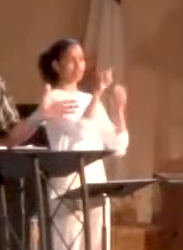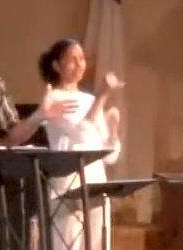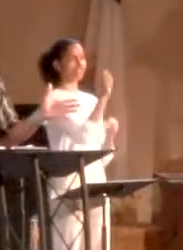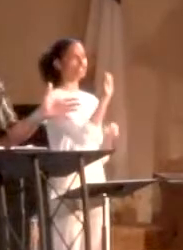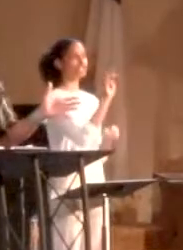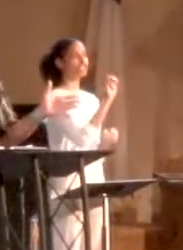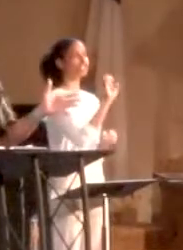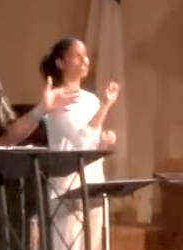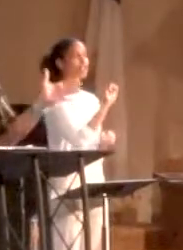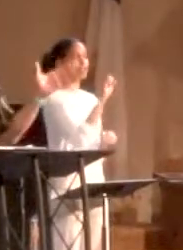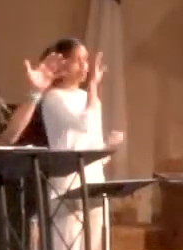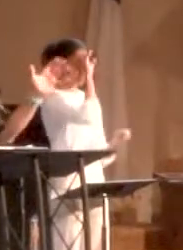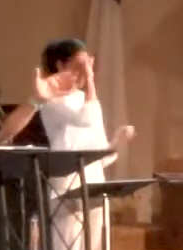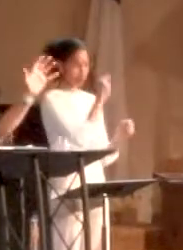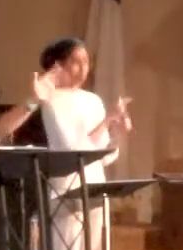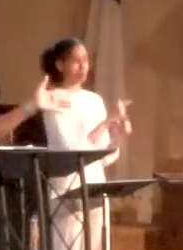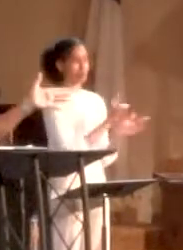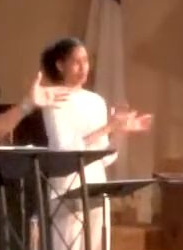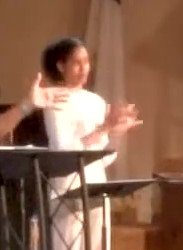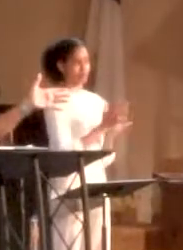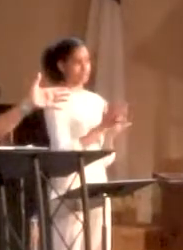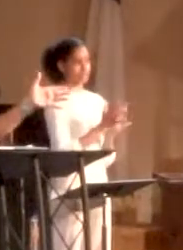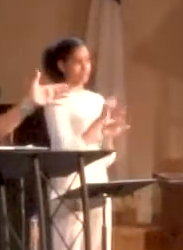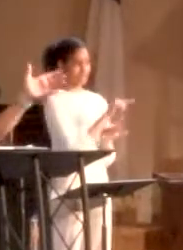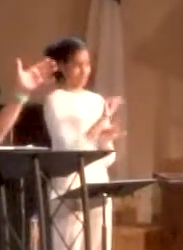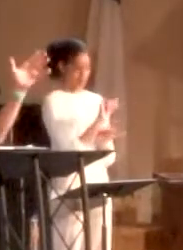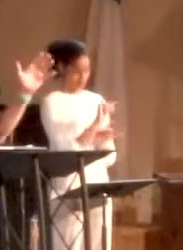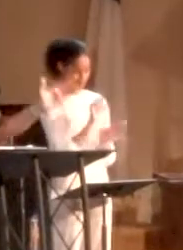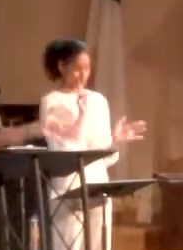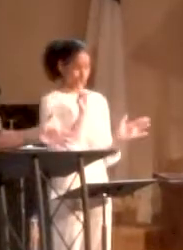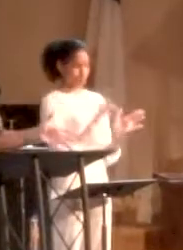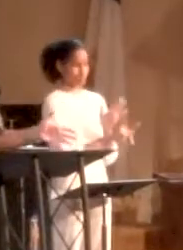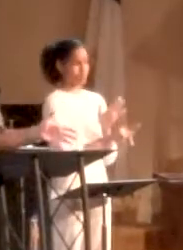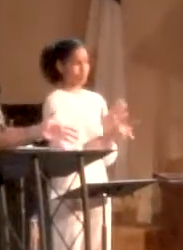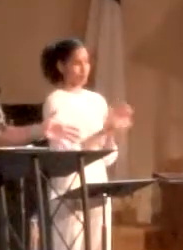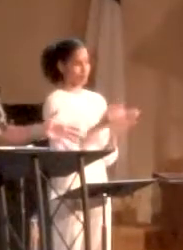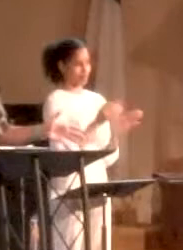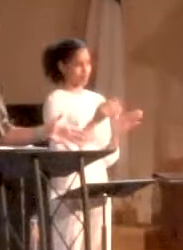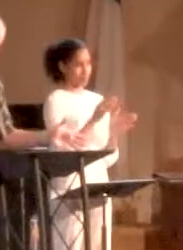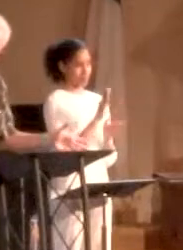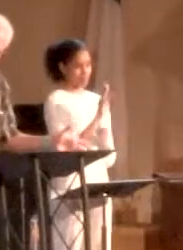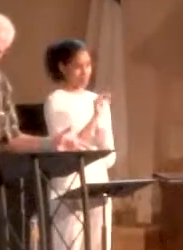Jesus, was also murdered by a mob.